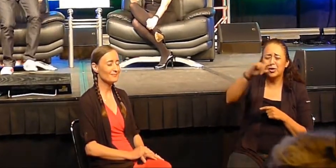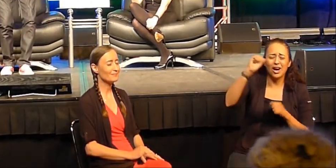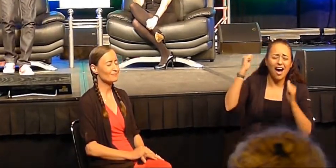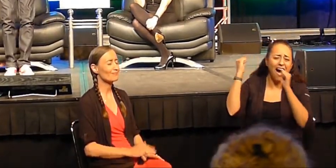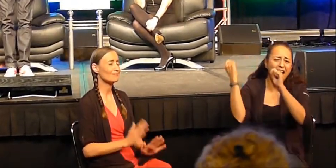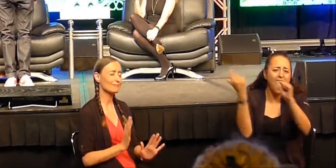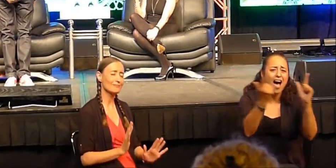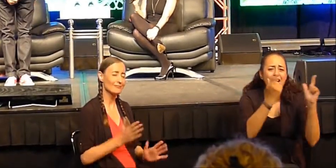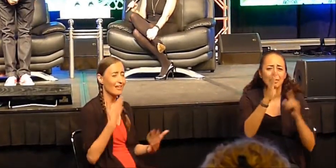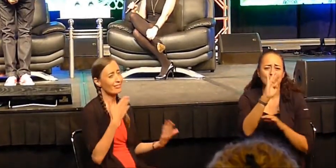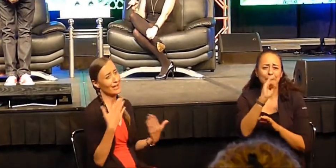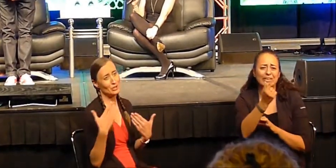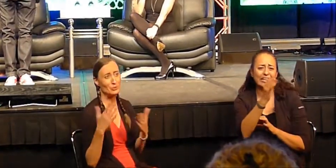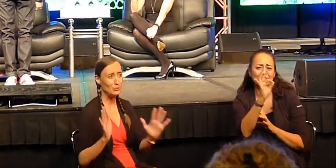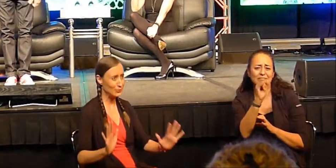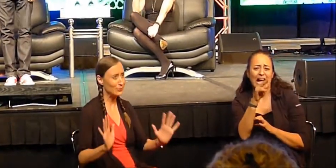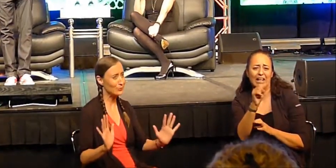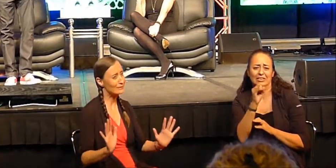again. Thank you.